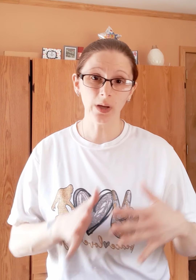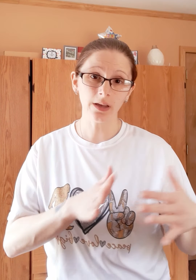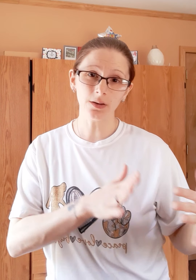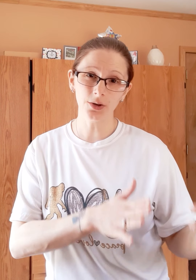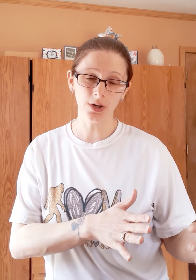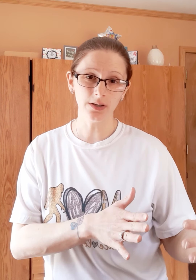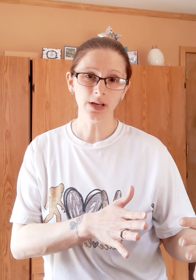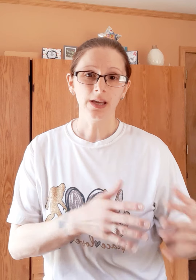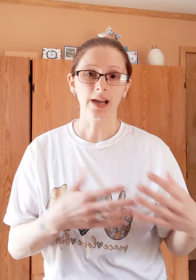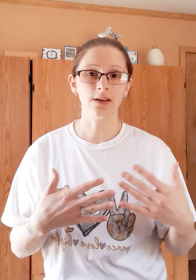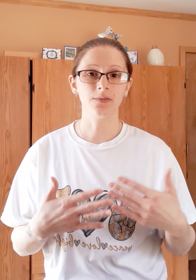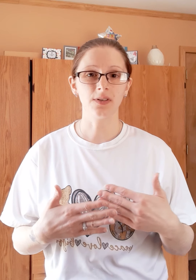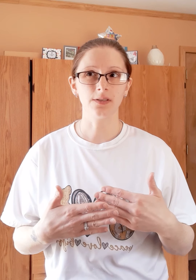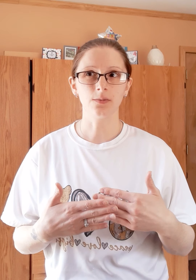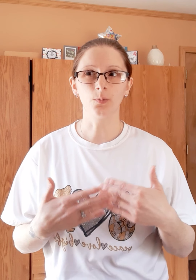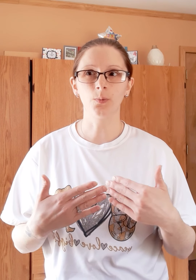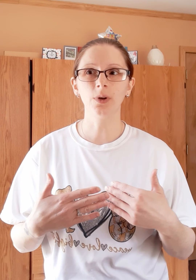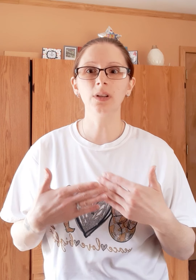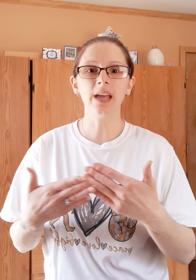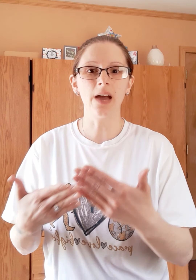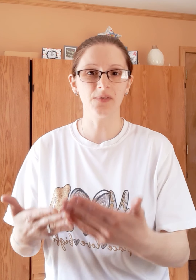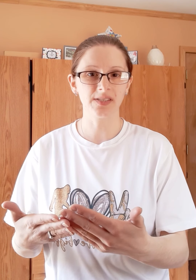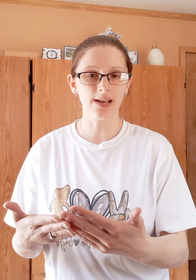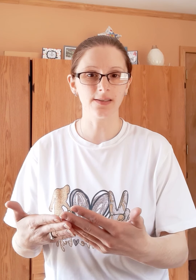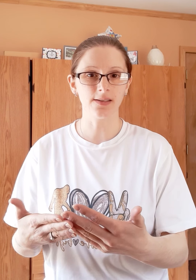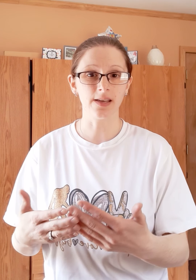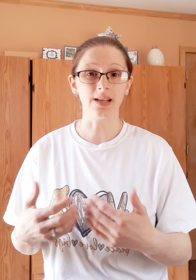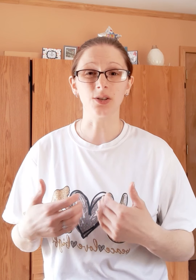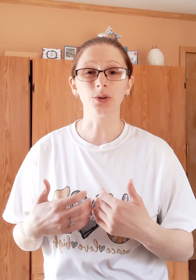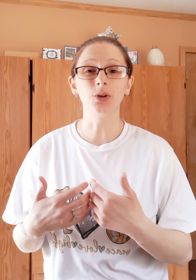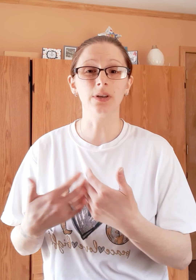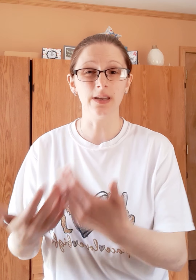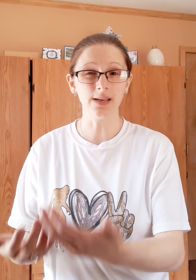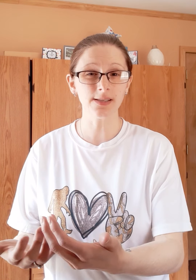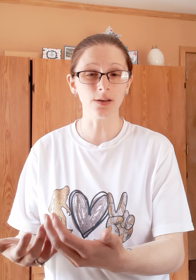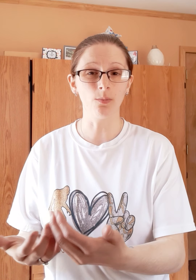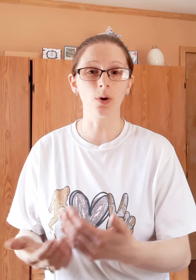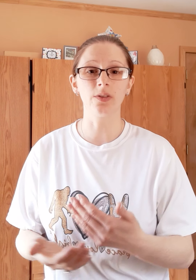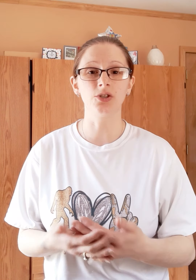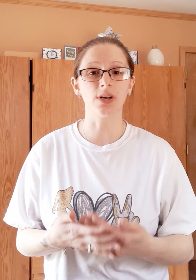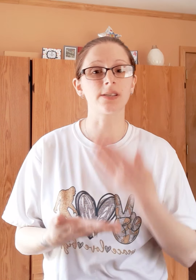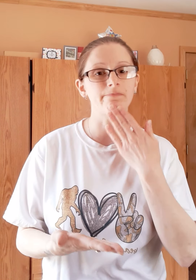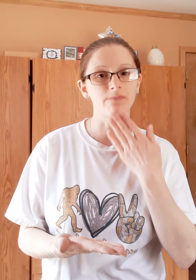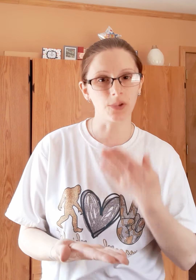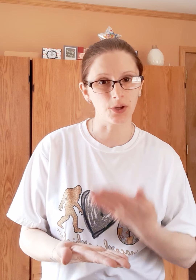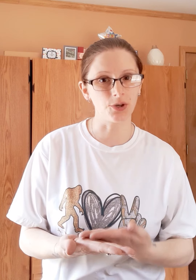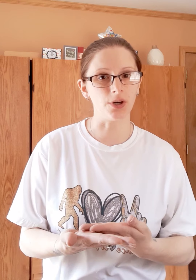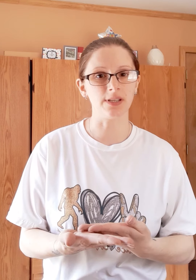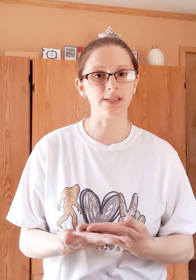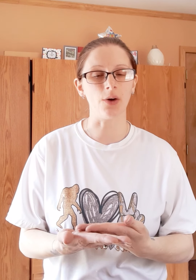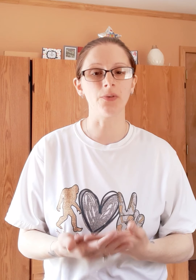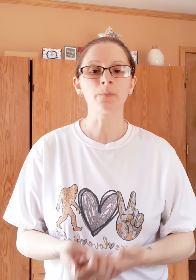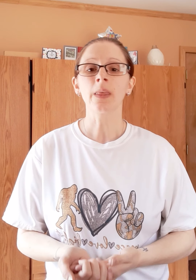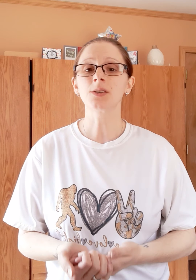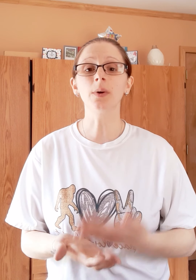doing good kind of really emphasizes that it's goodness more than just good itself. So